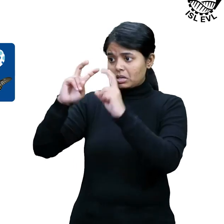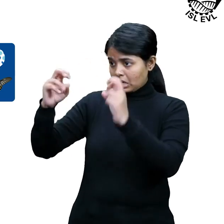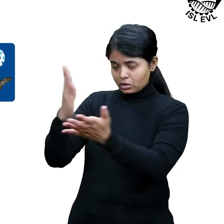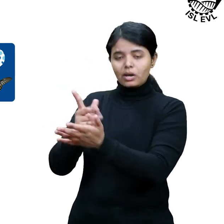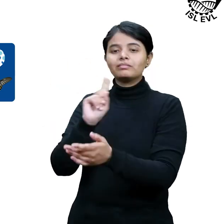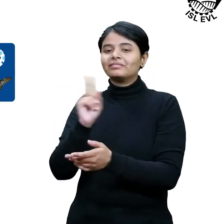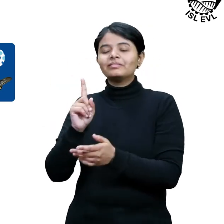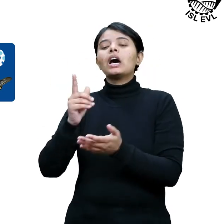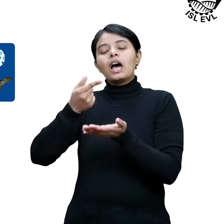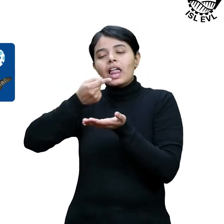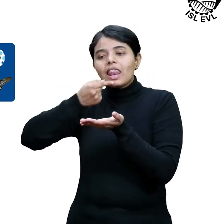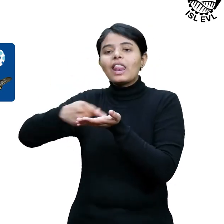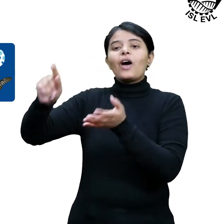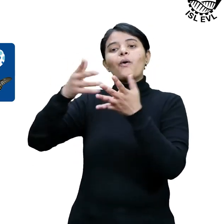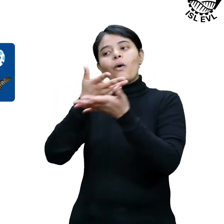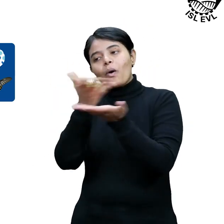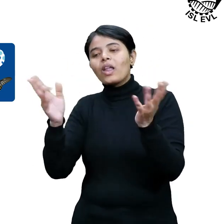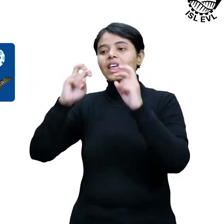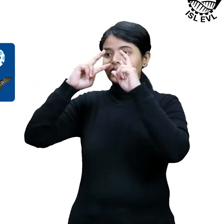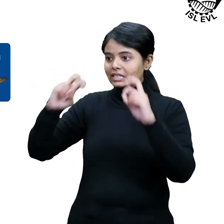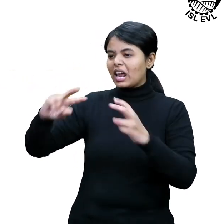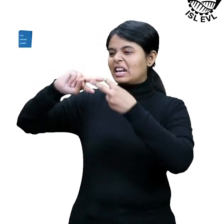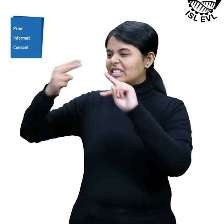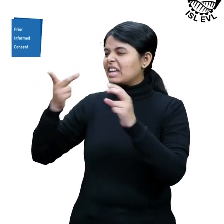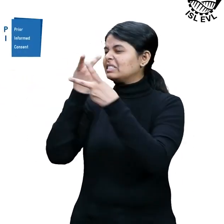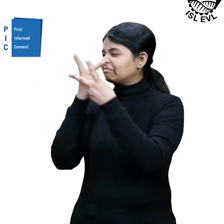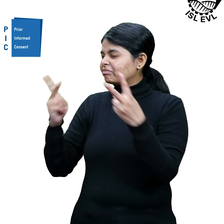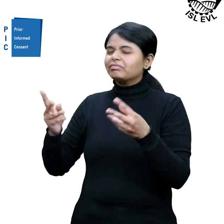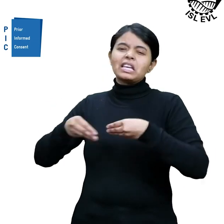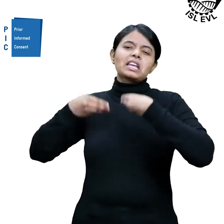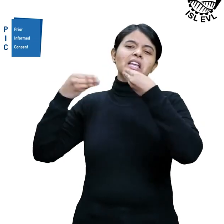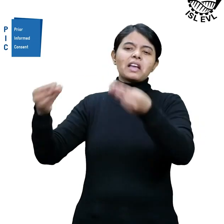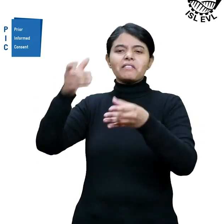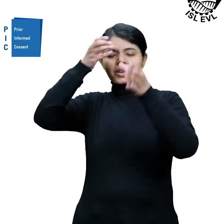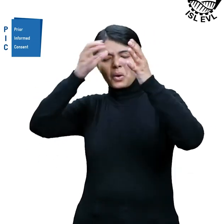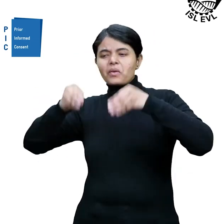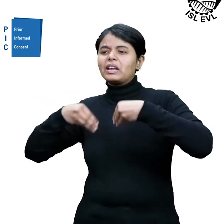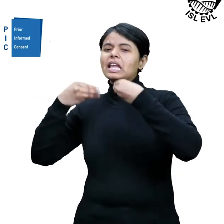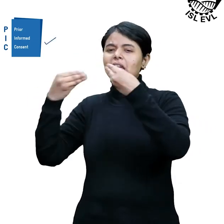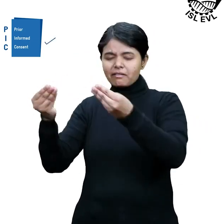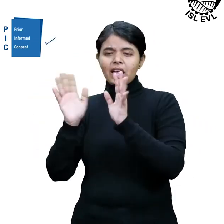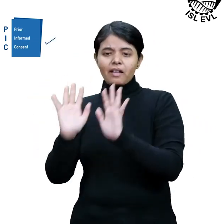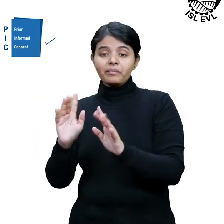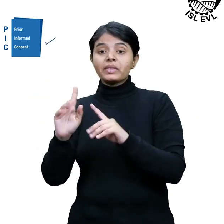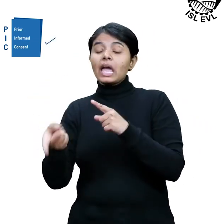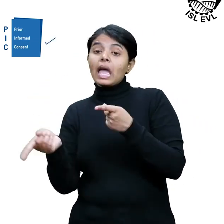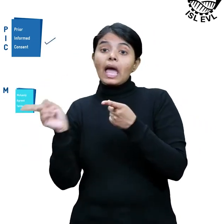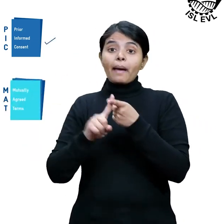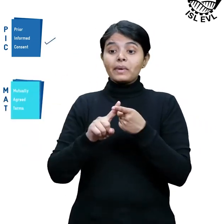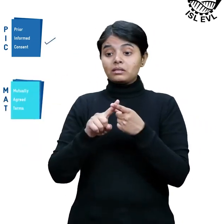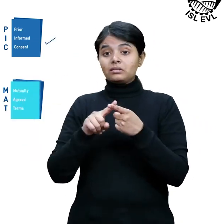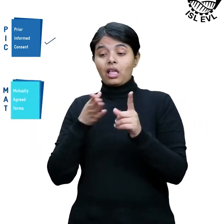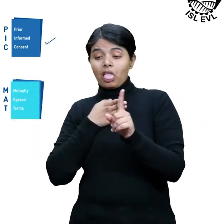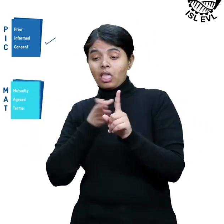biological resources. Rather, it provides legal certainty through a PIC, a prior informed consent, and the